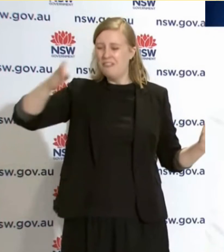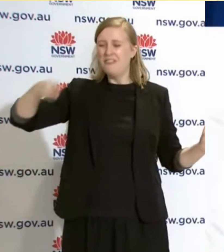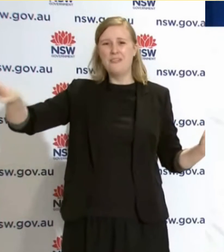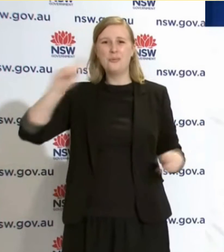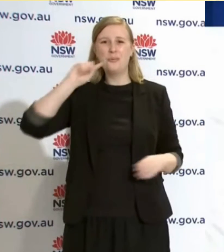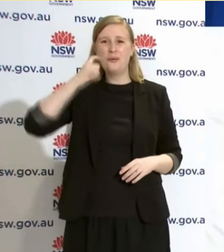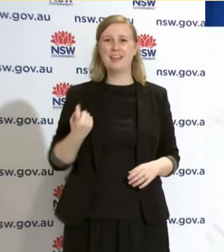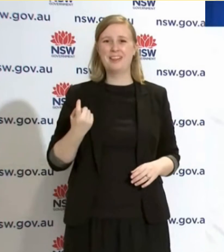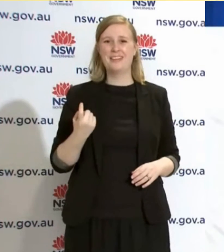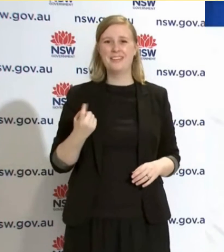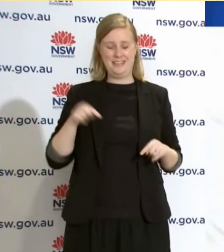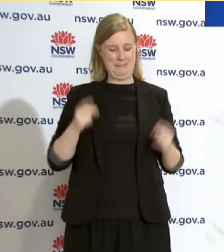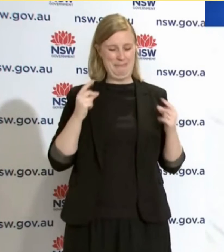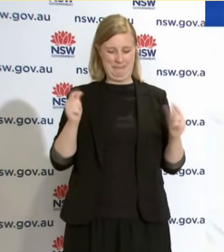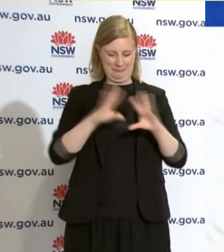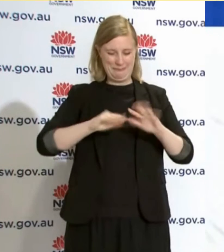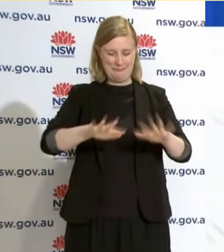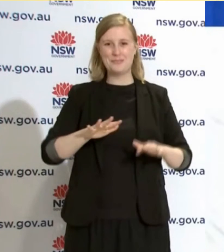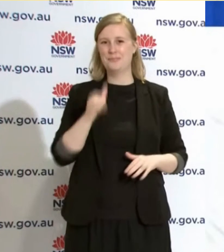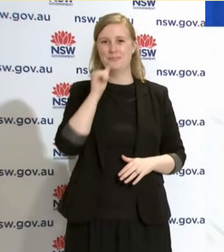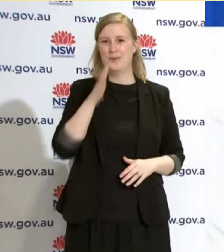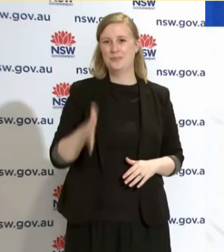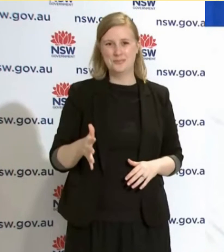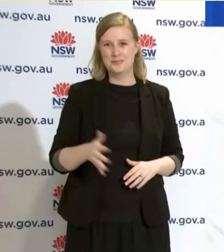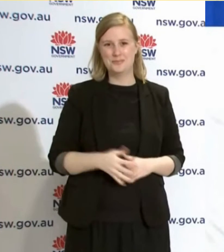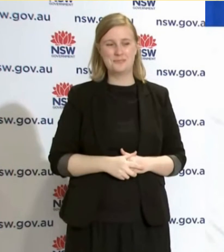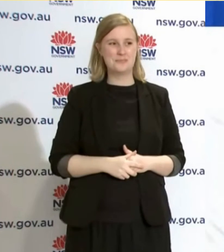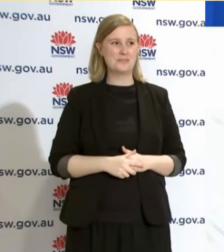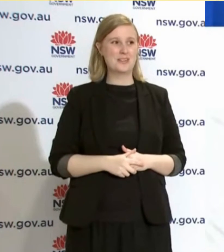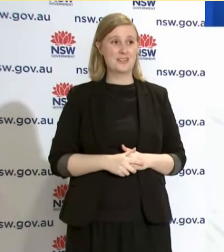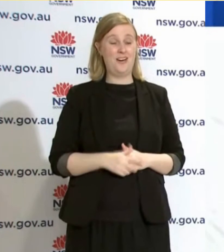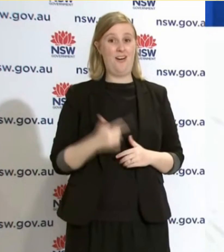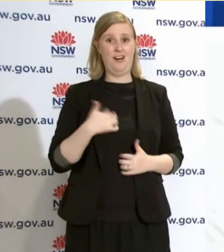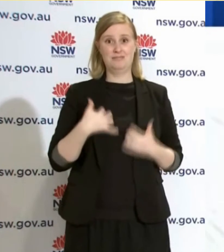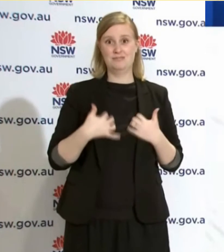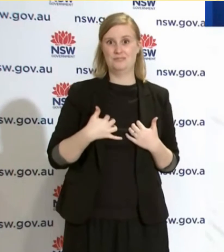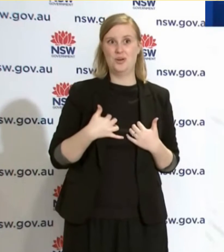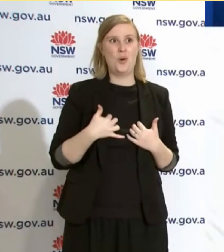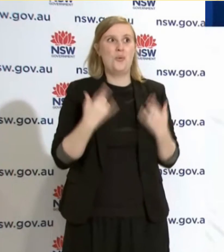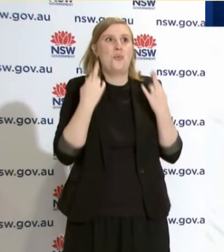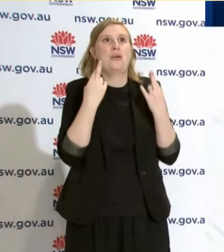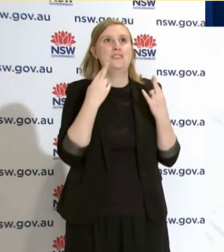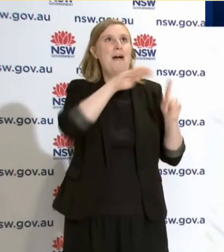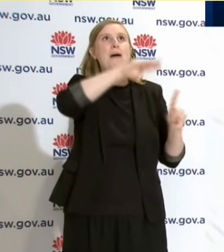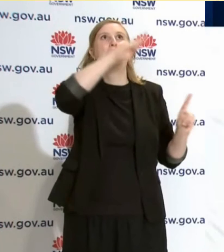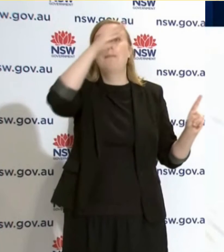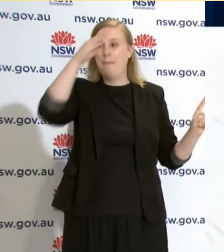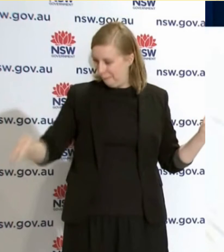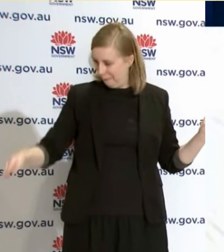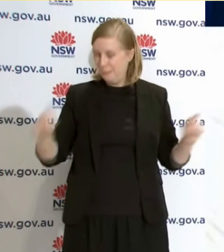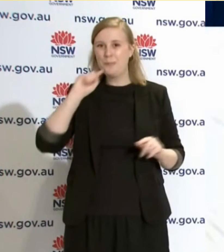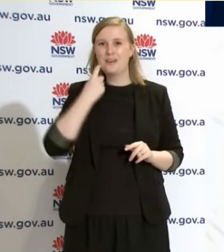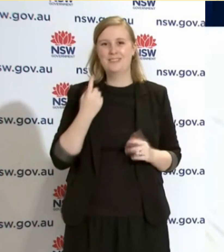We're in here for the long course. I would love to believe that we're on the trend down. That would just give me joy. And can I just